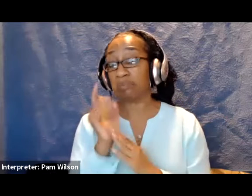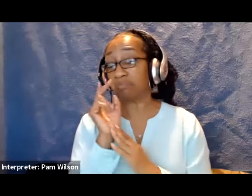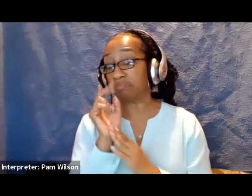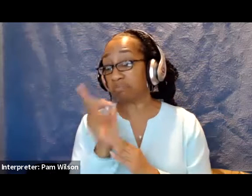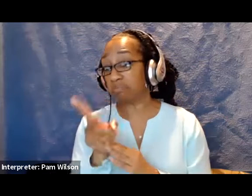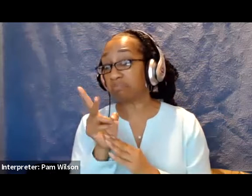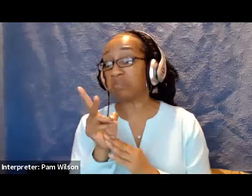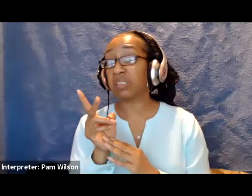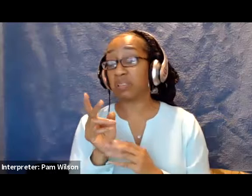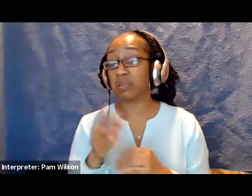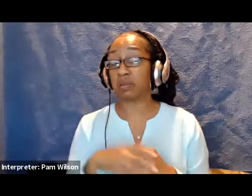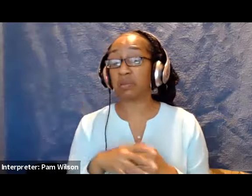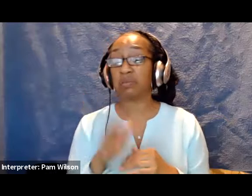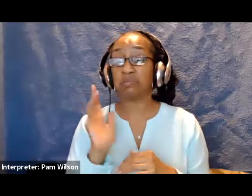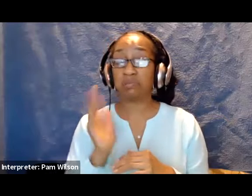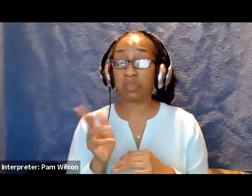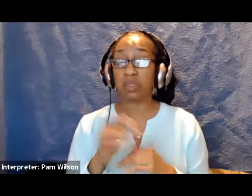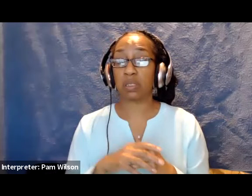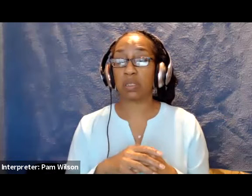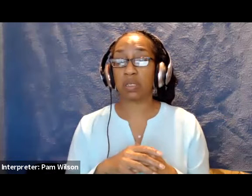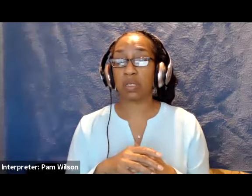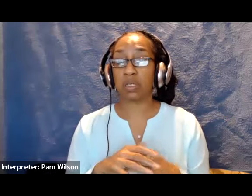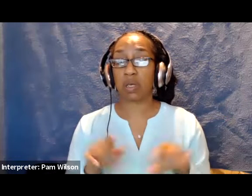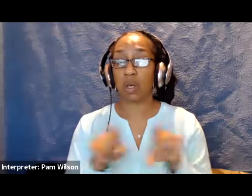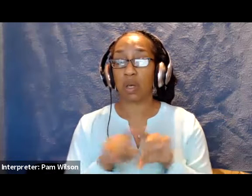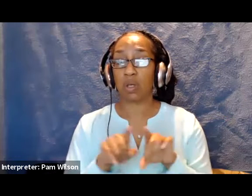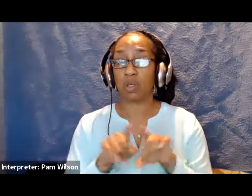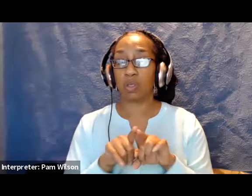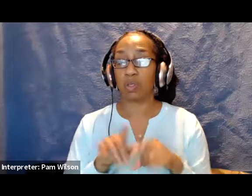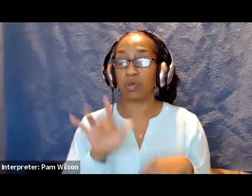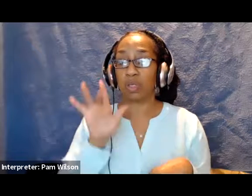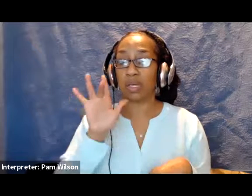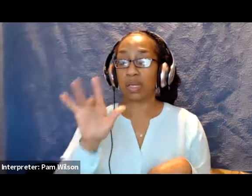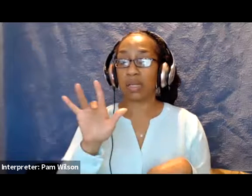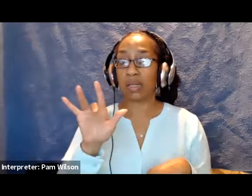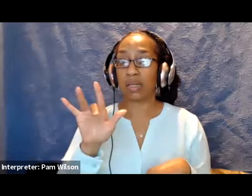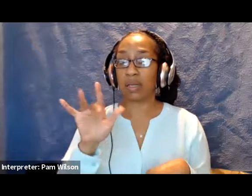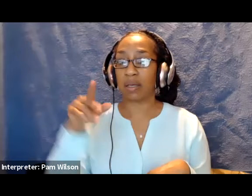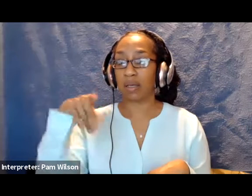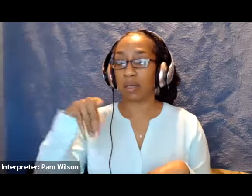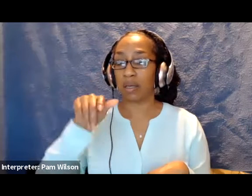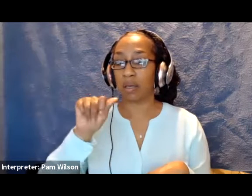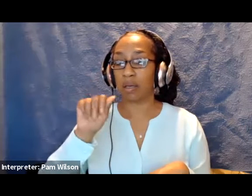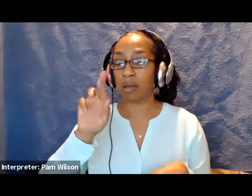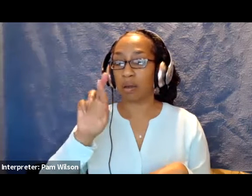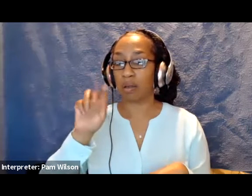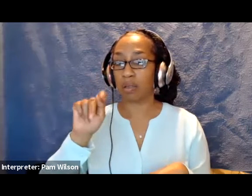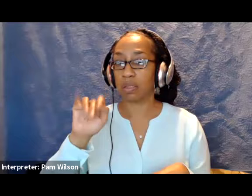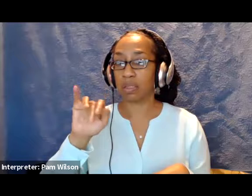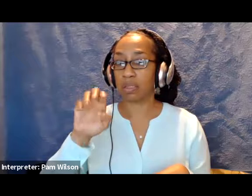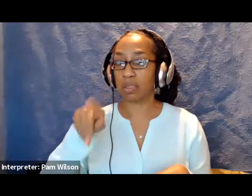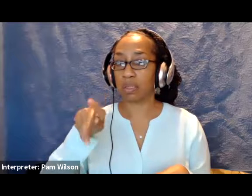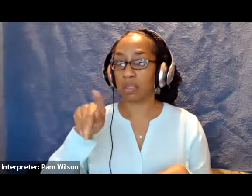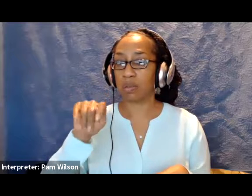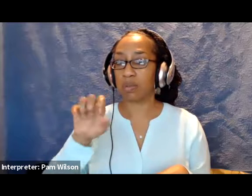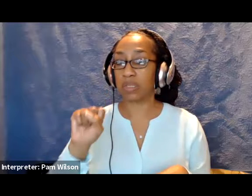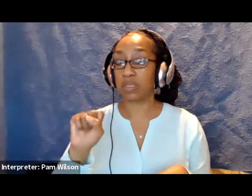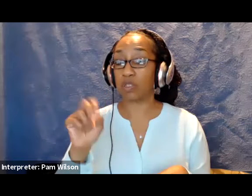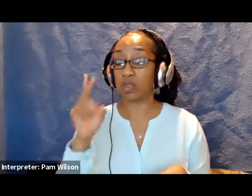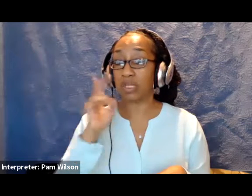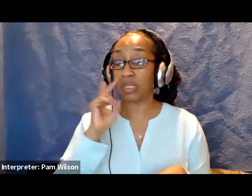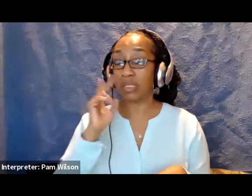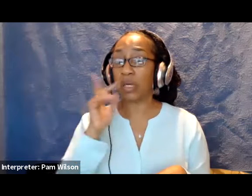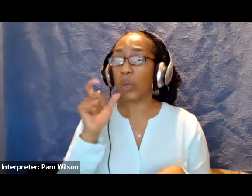Now, you can also click on participants and see who is recording. If there is a red dot